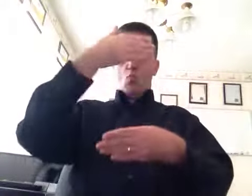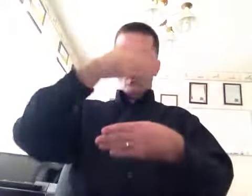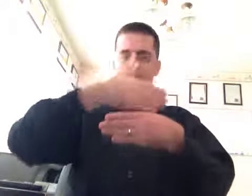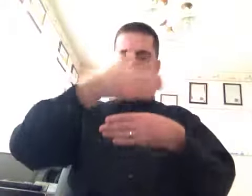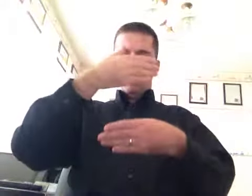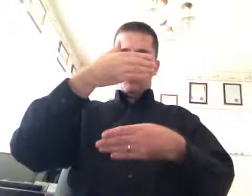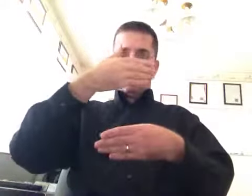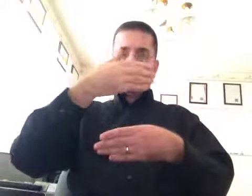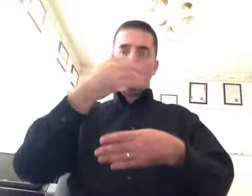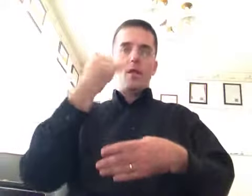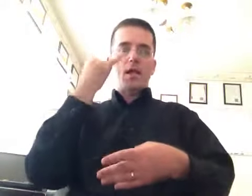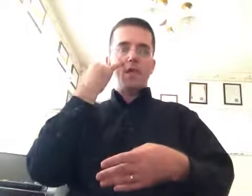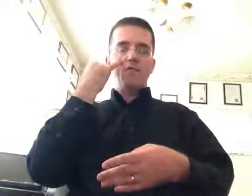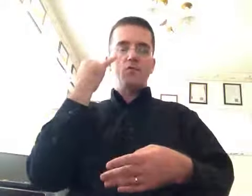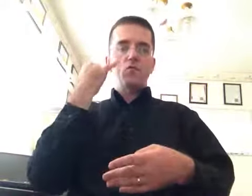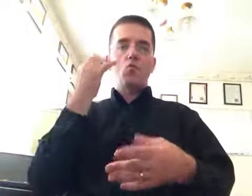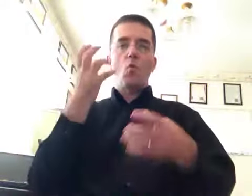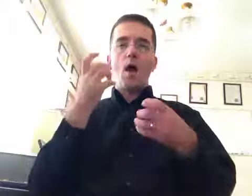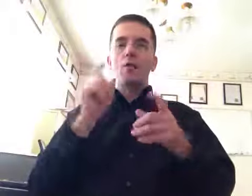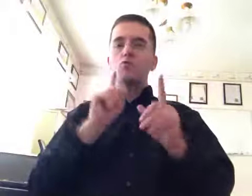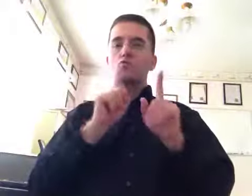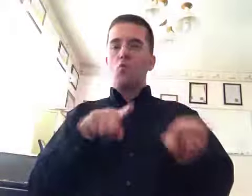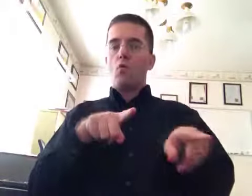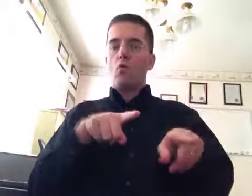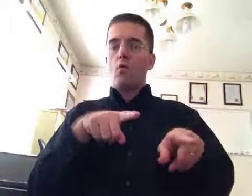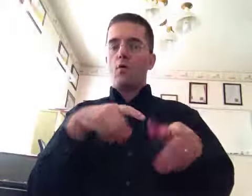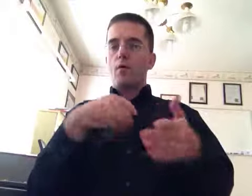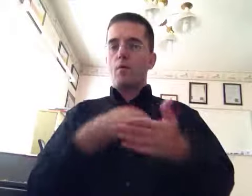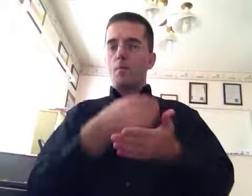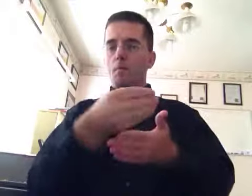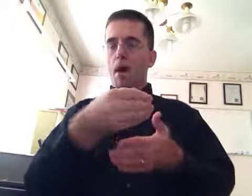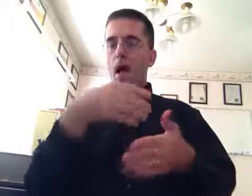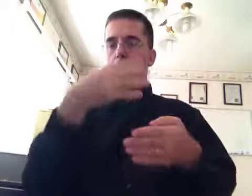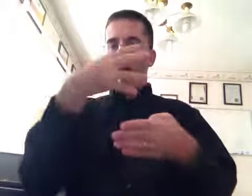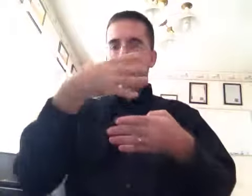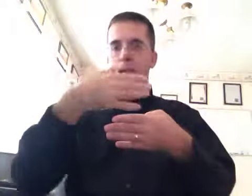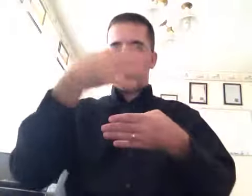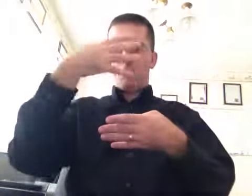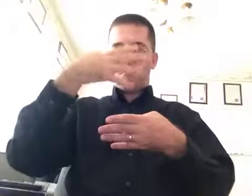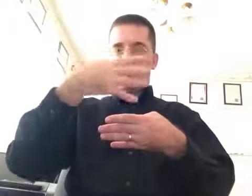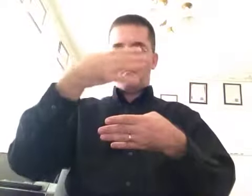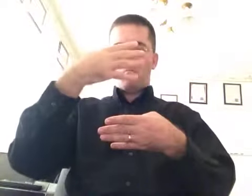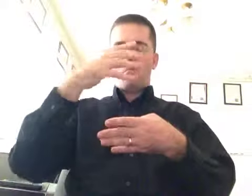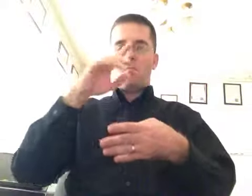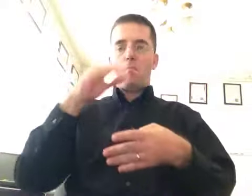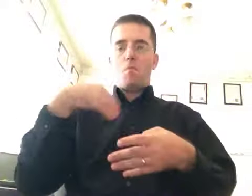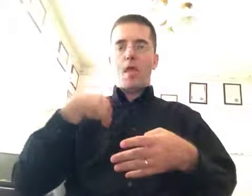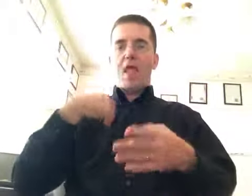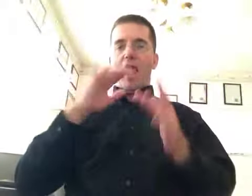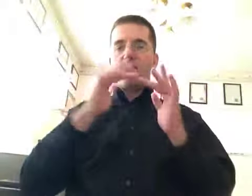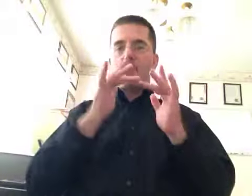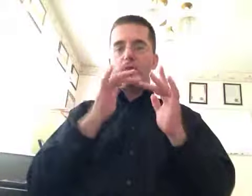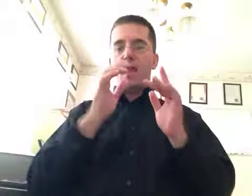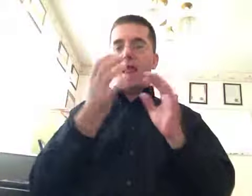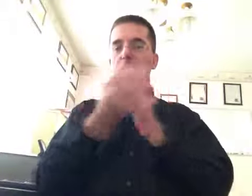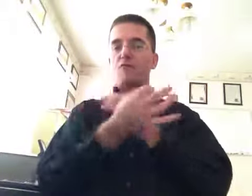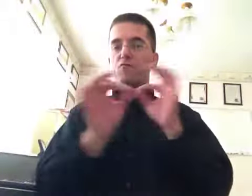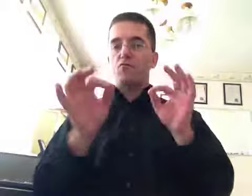seller of window blinds and such on the internet. These guys are incredible. Free color samples, free shipping,